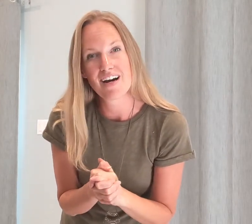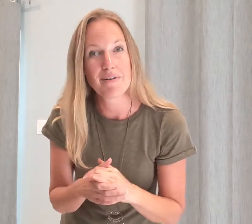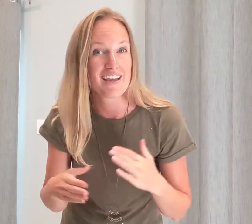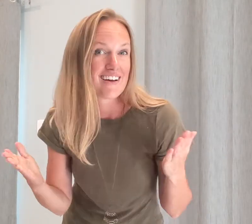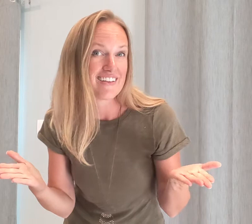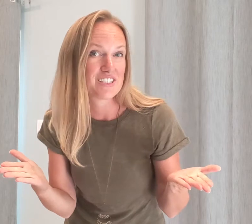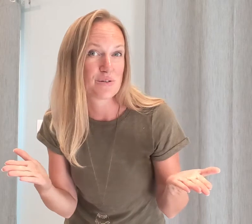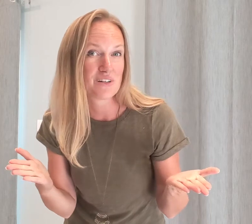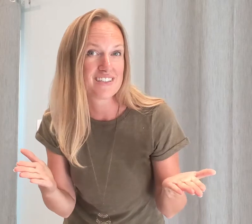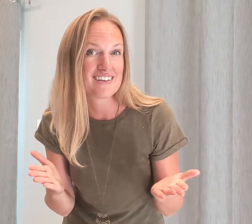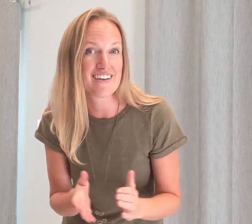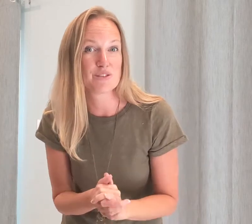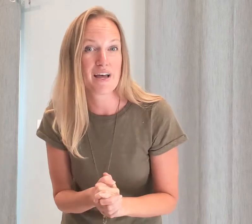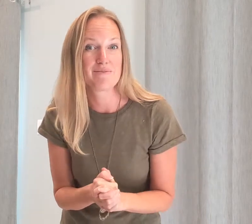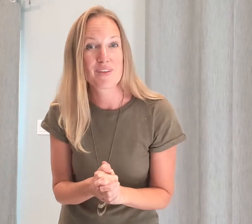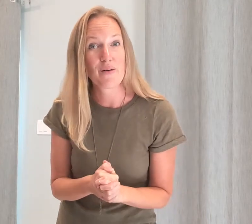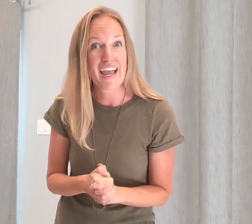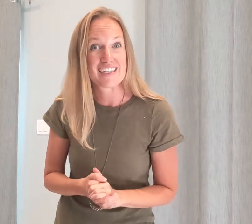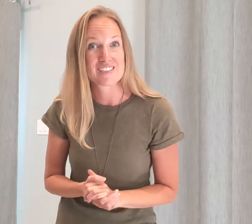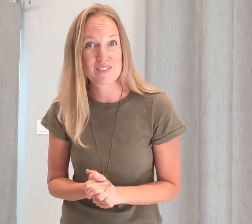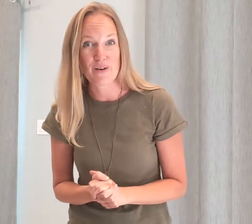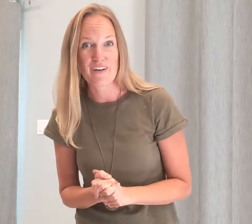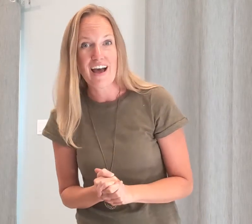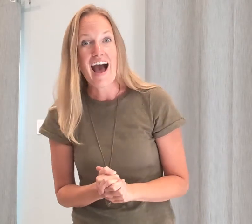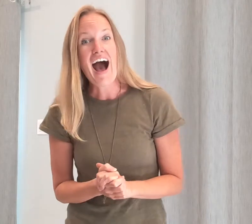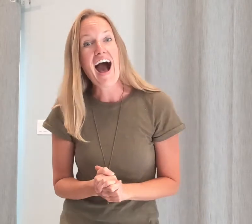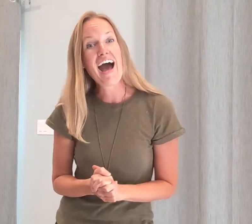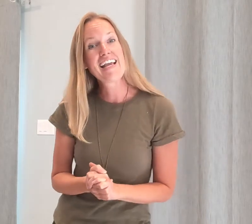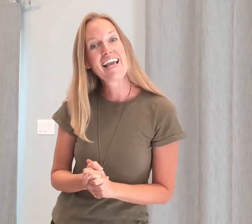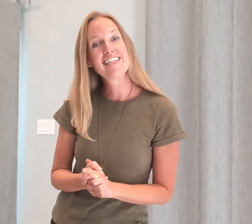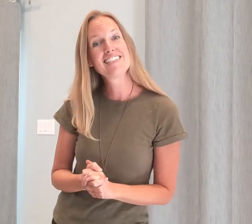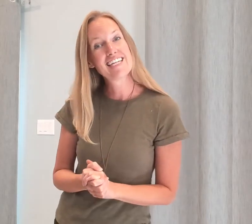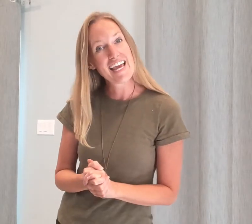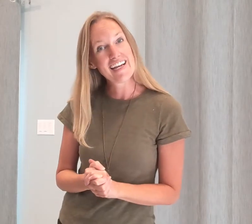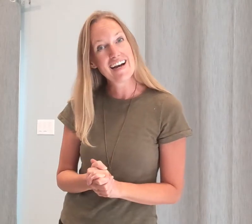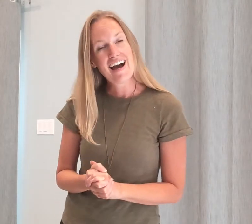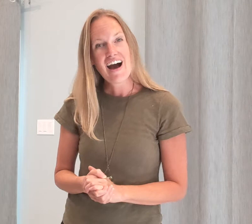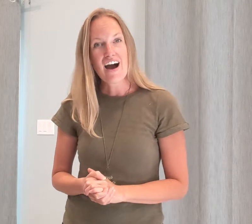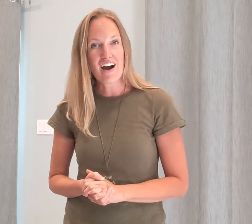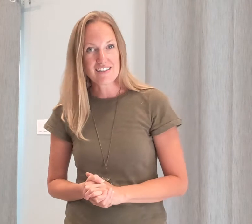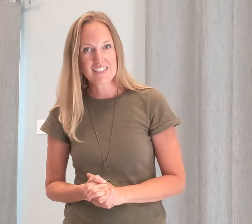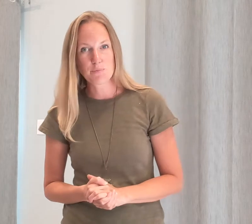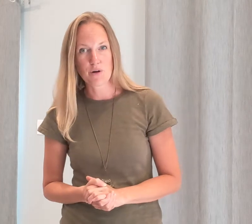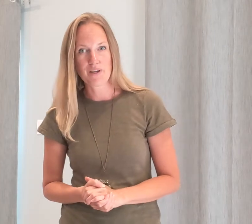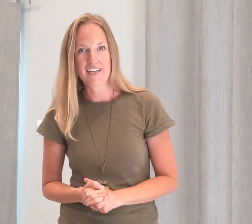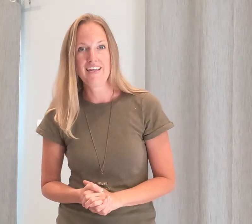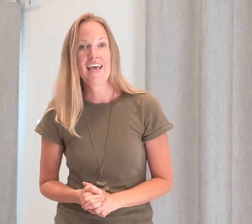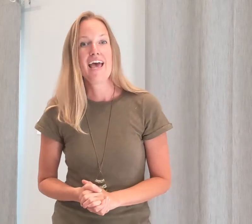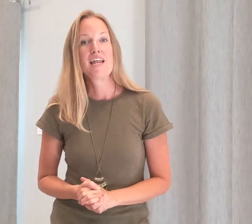signlanguageworship.com, and all the tutorials are there as well. Okay, so I can't take a heart that's broken and make